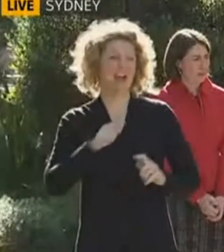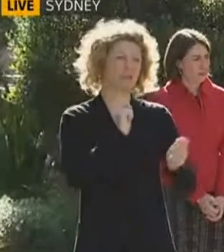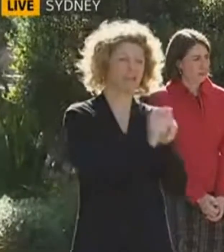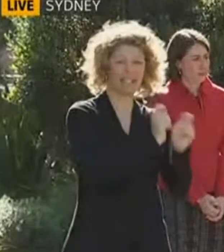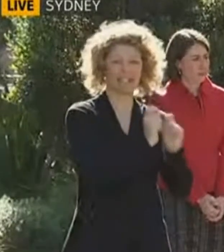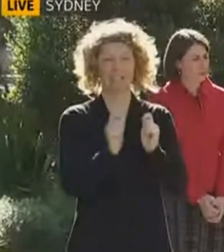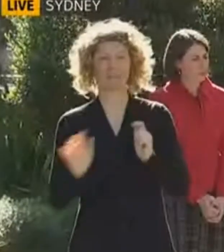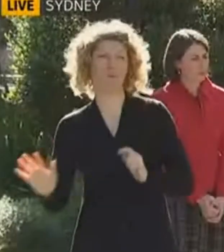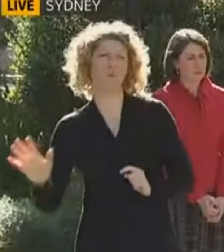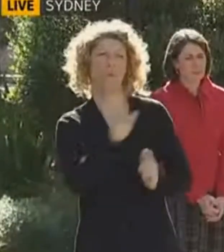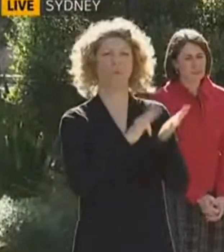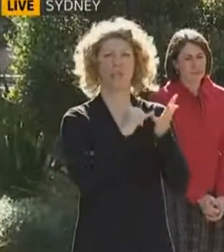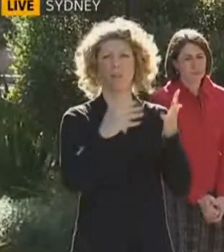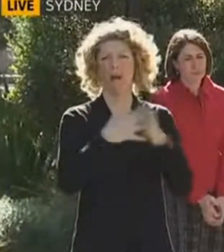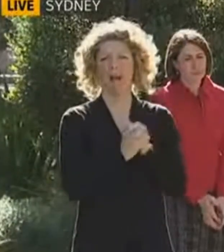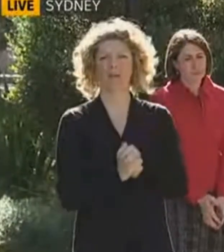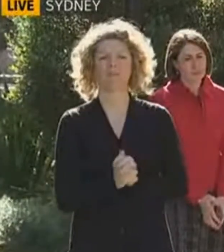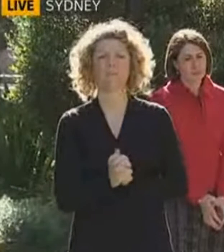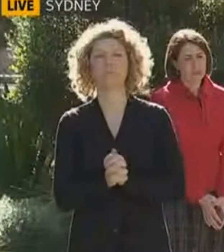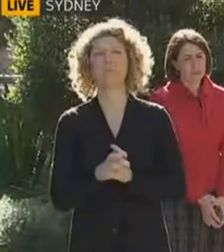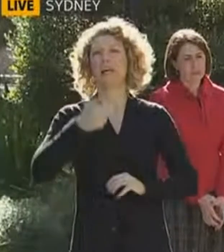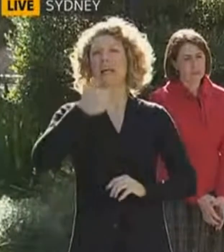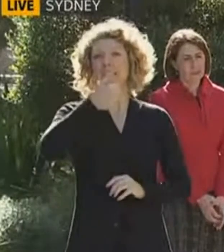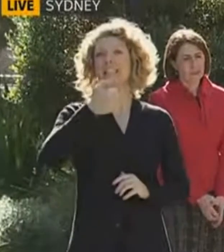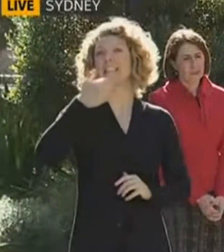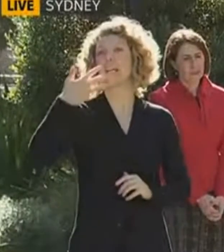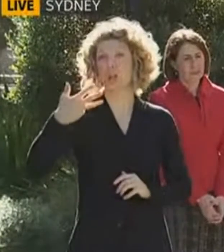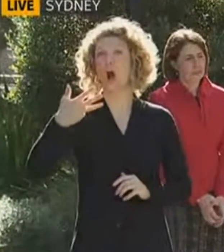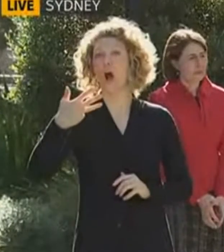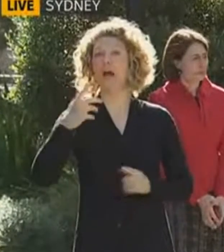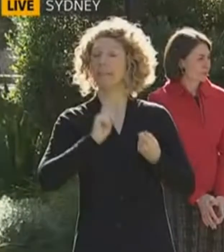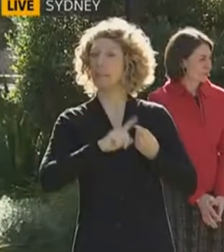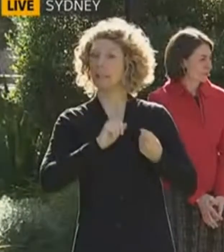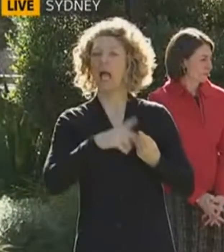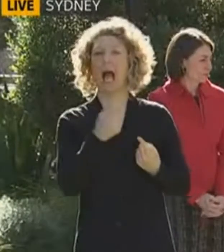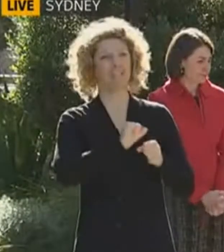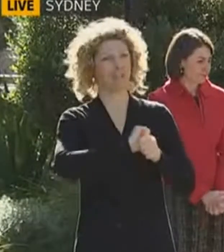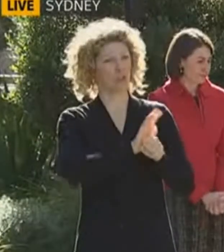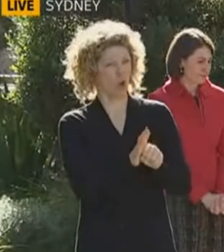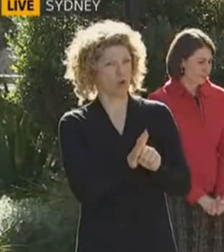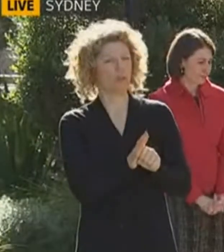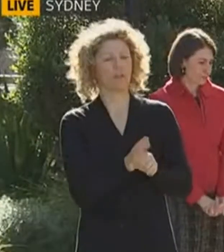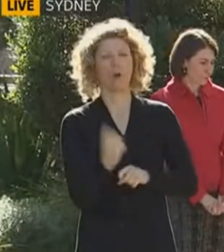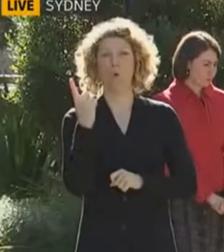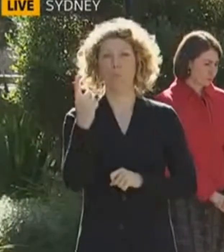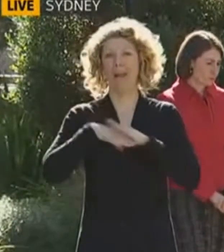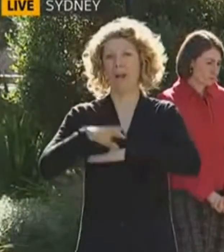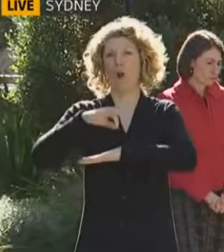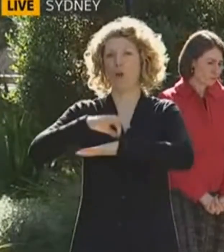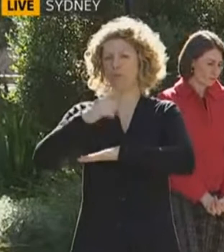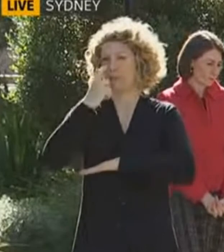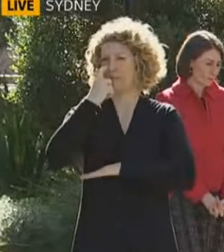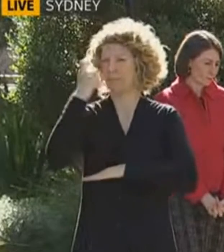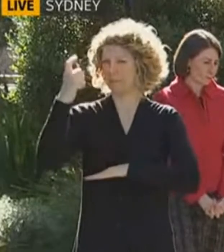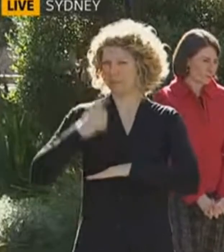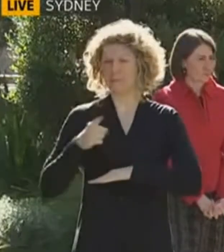COVID tests. There's currently 69 COVID cases being treated by New South Wales Health and 1 in intensive care,